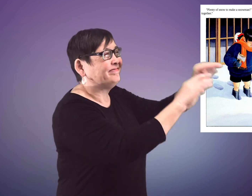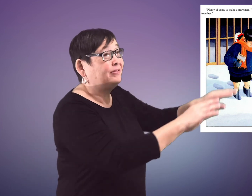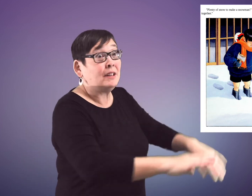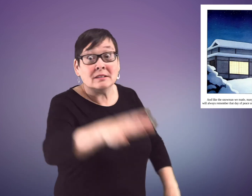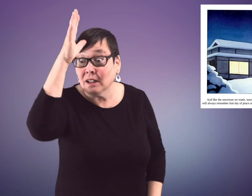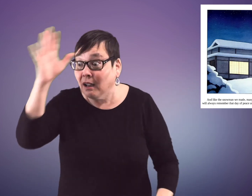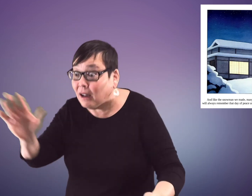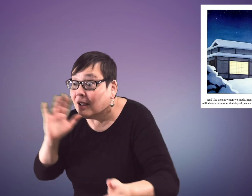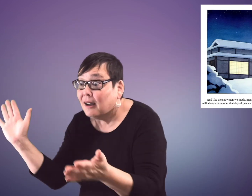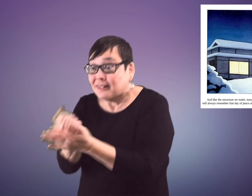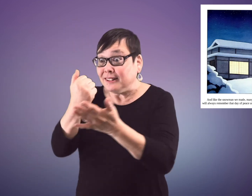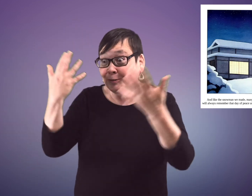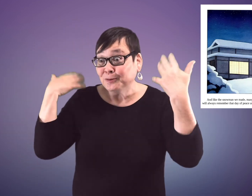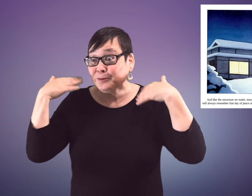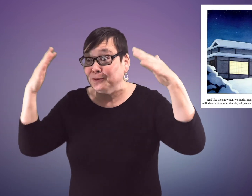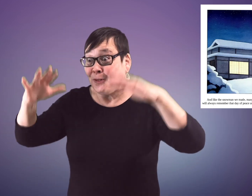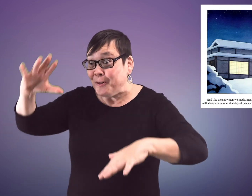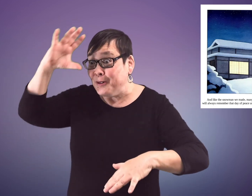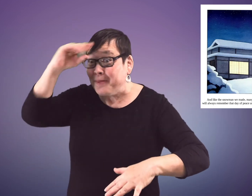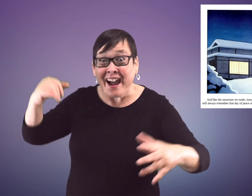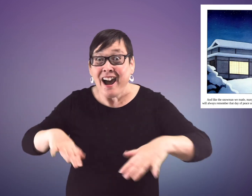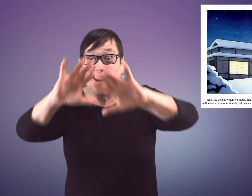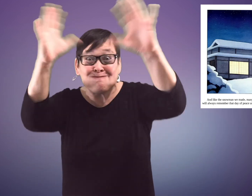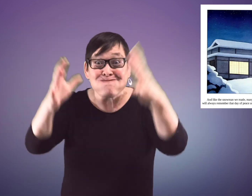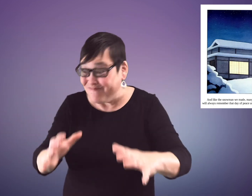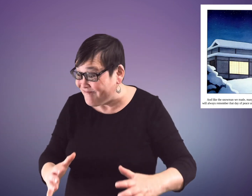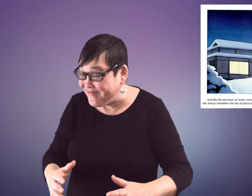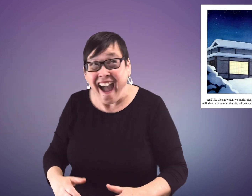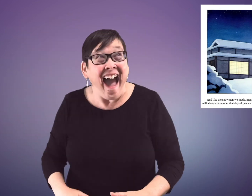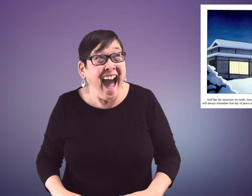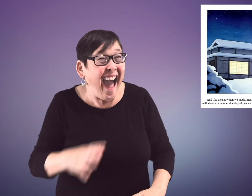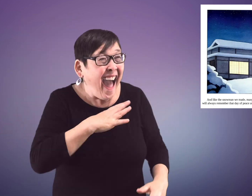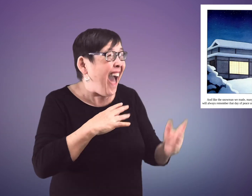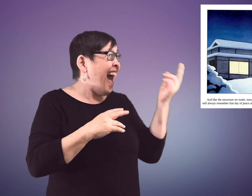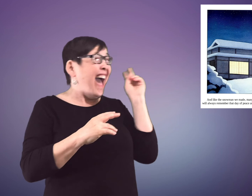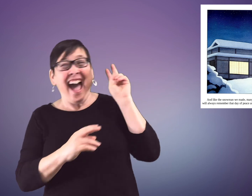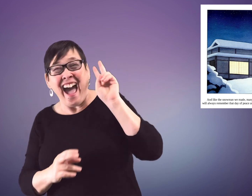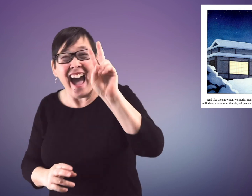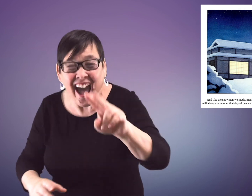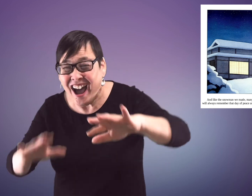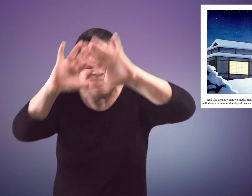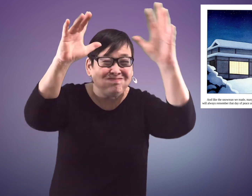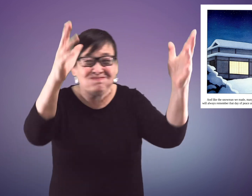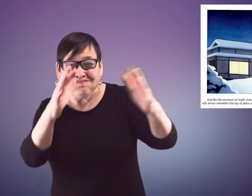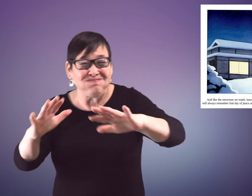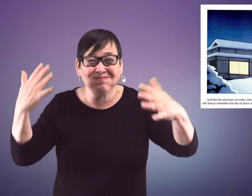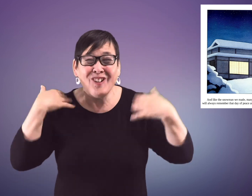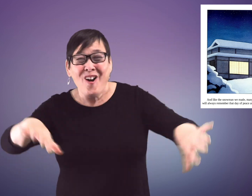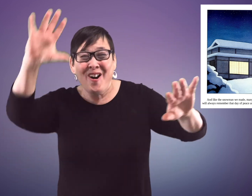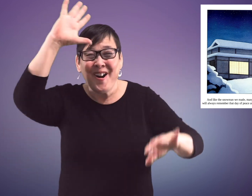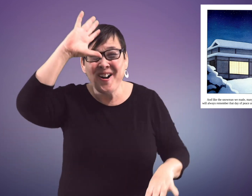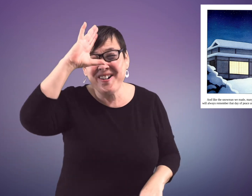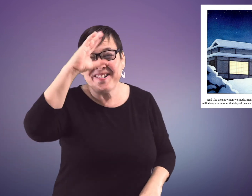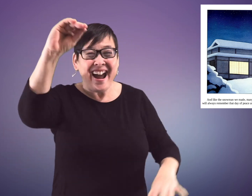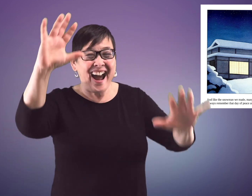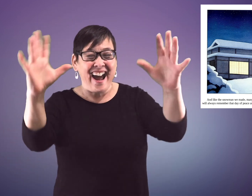I put my kite away. Papa came. Plenty of snow to make a snowman. Let's make one together. And just like